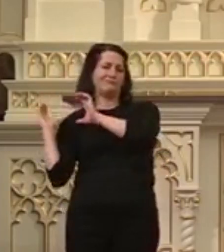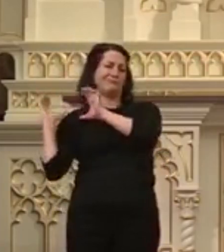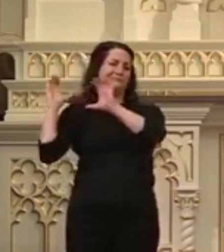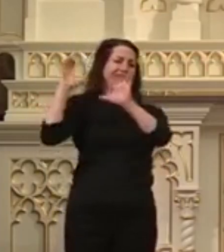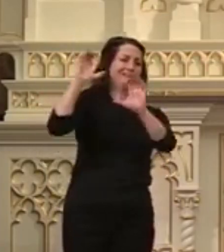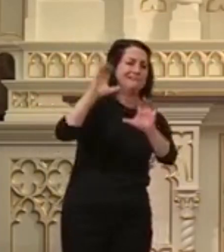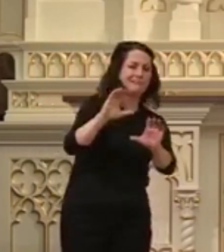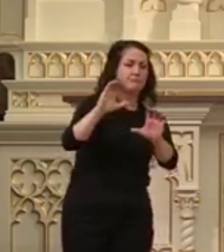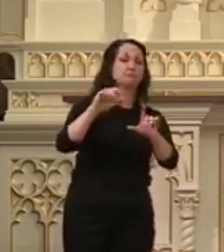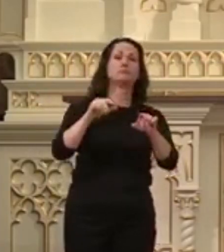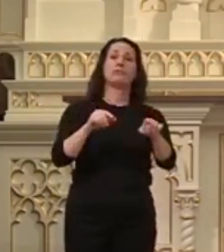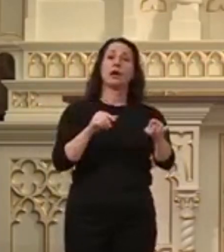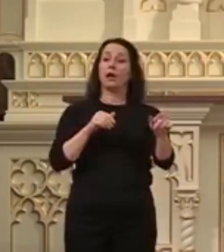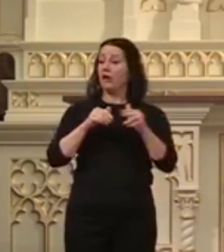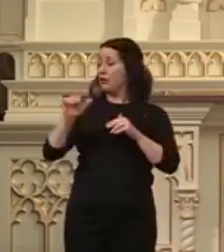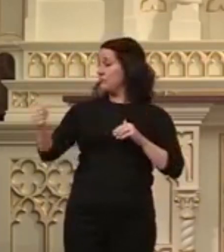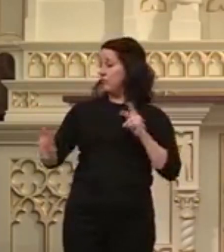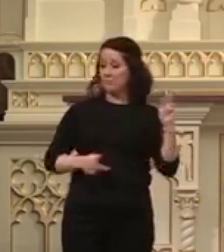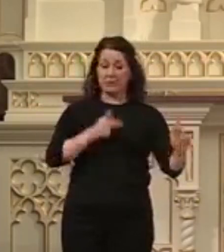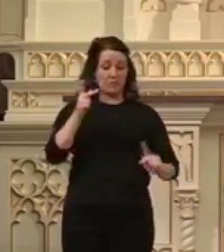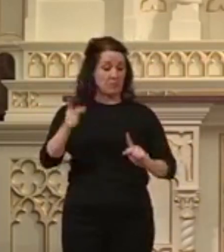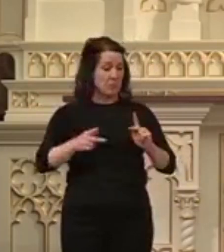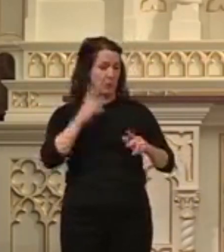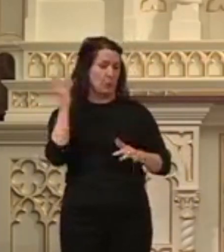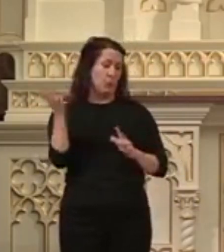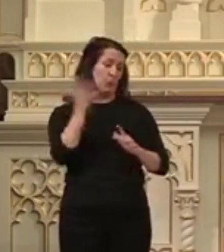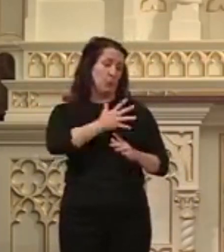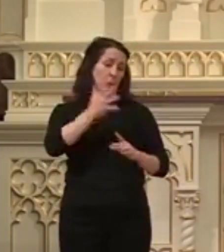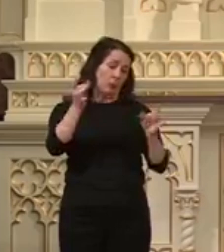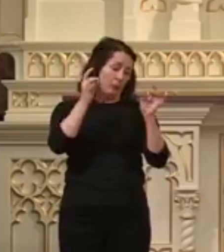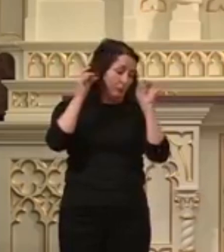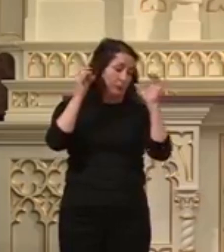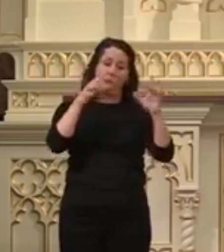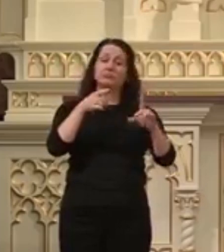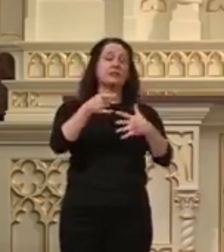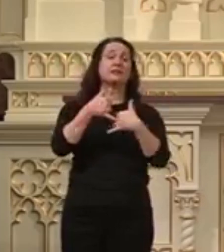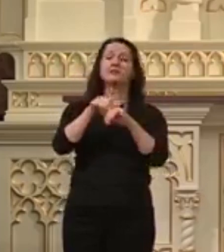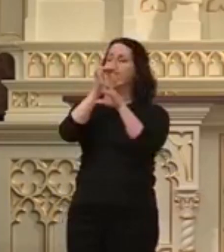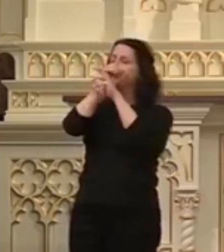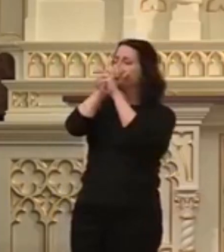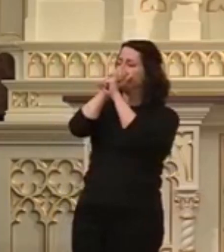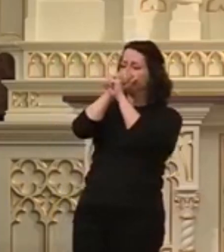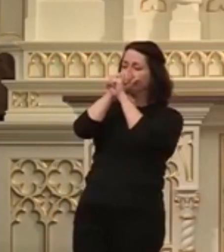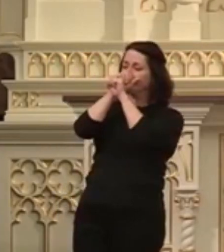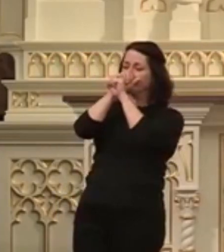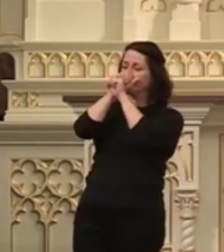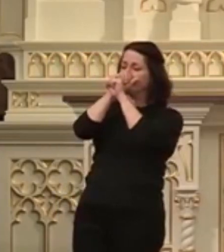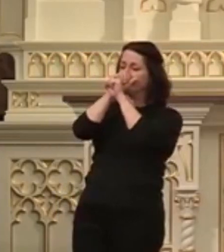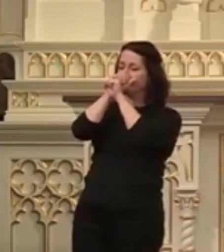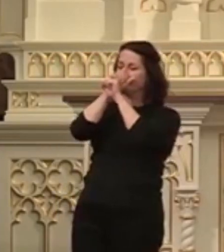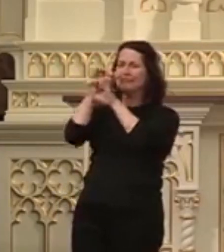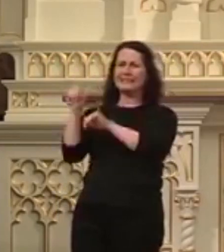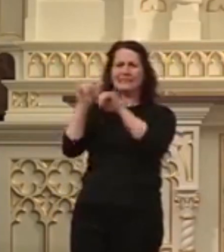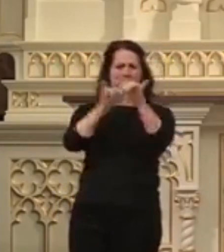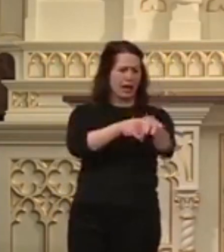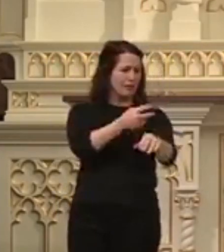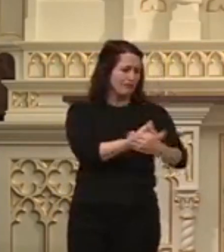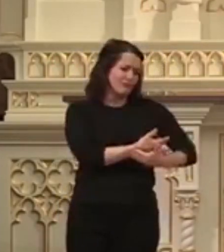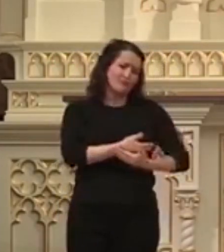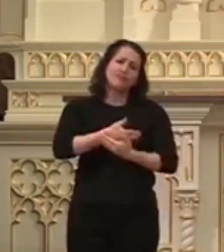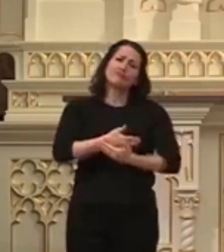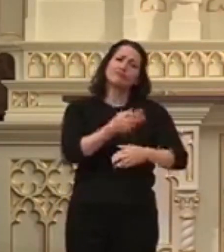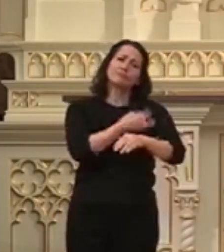Though he was harshly treated, he submitted and opened not his mouth. Like a lamb led to the